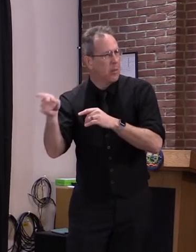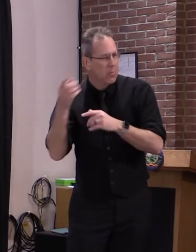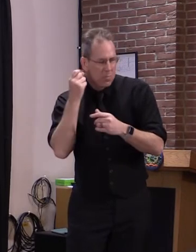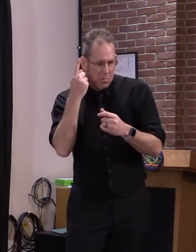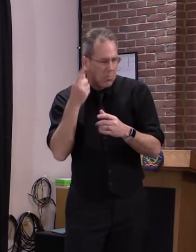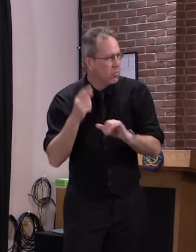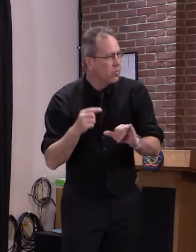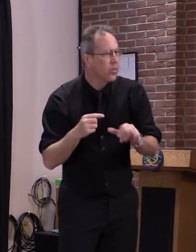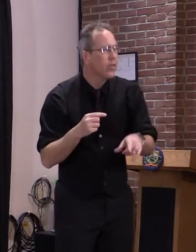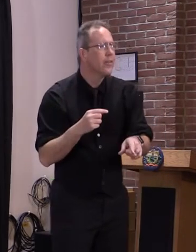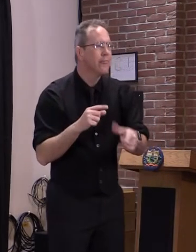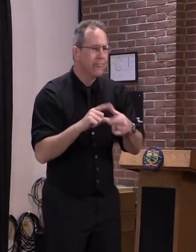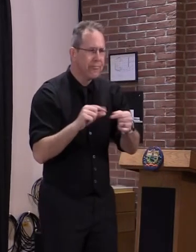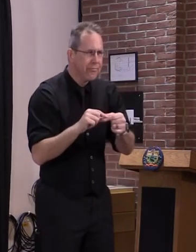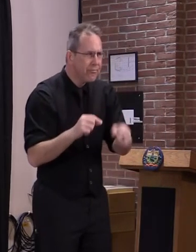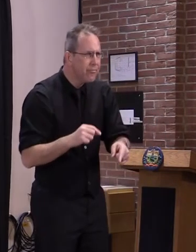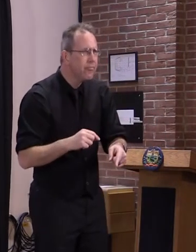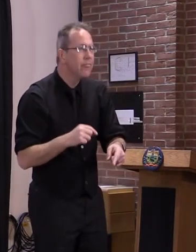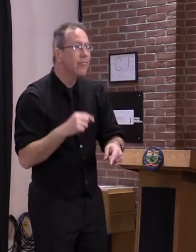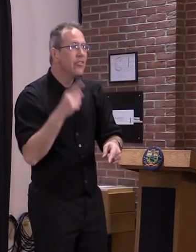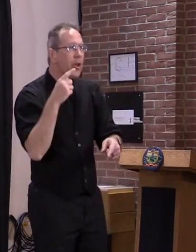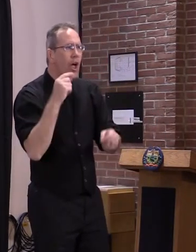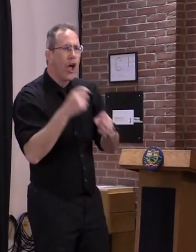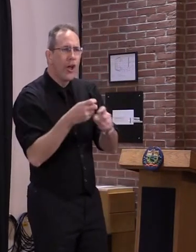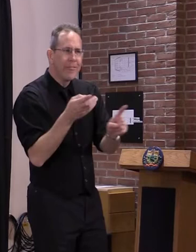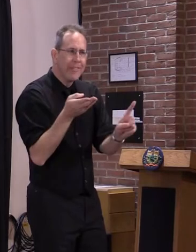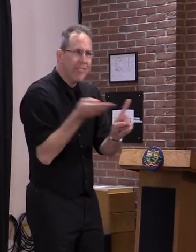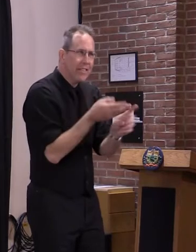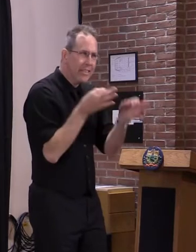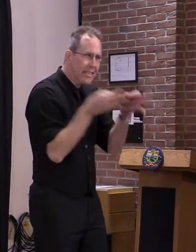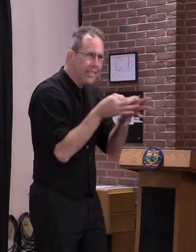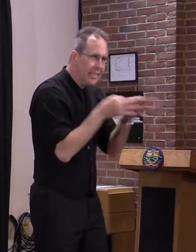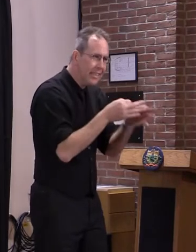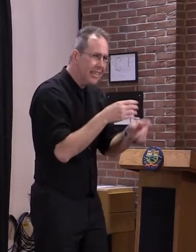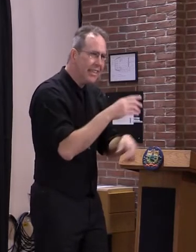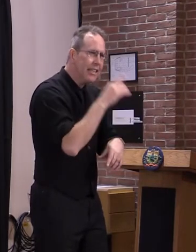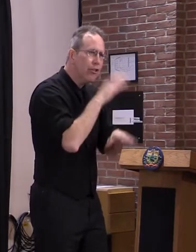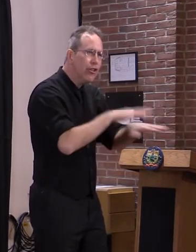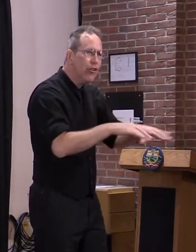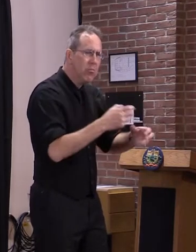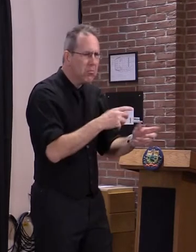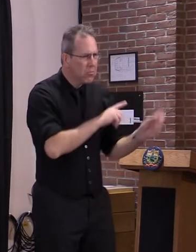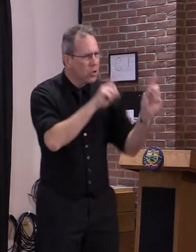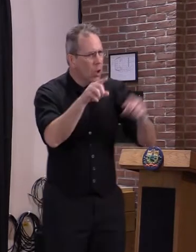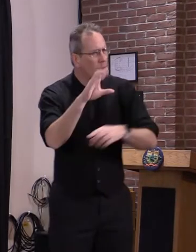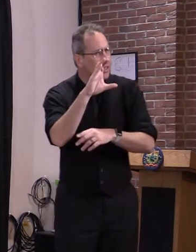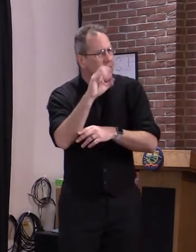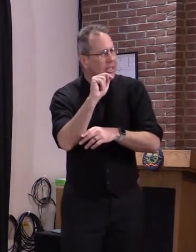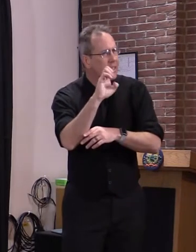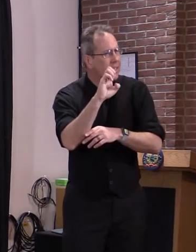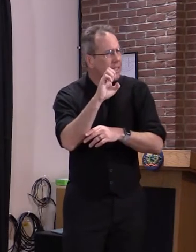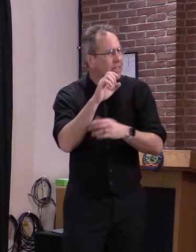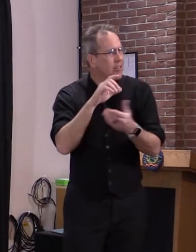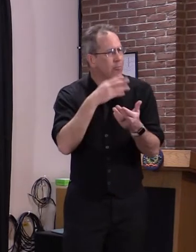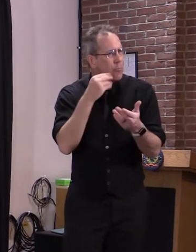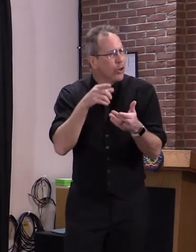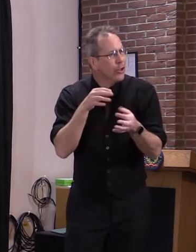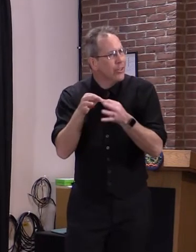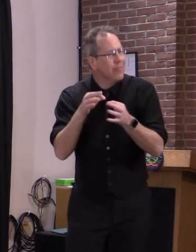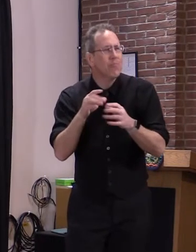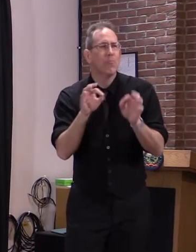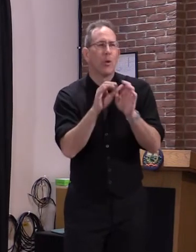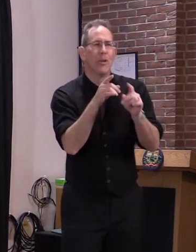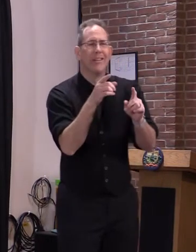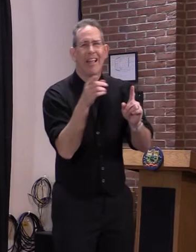is convincing the kids, convincing the parents, which of course is vital. And then there's always been a